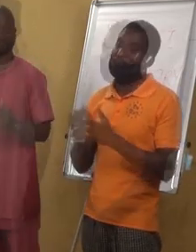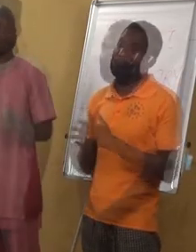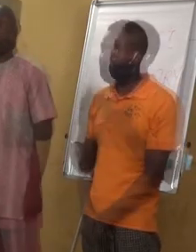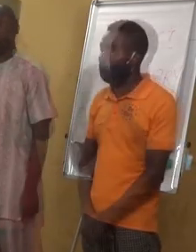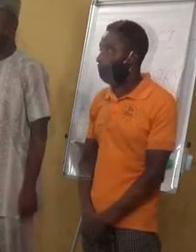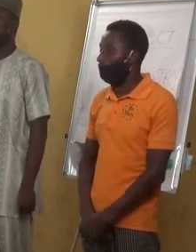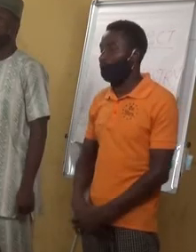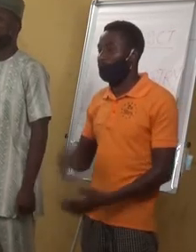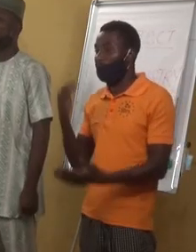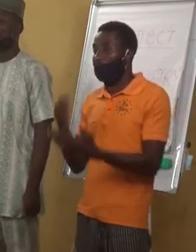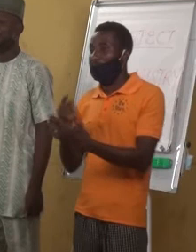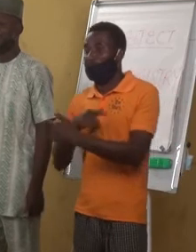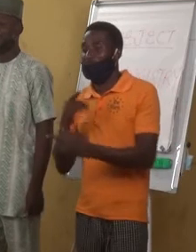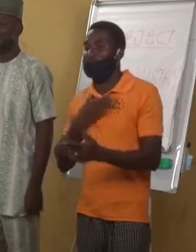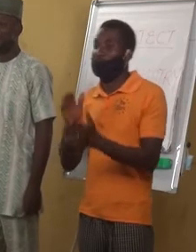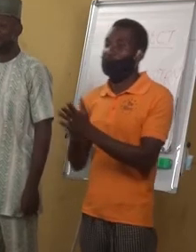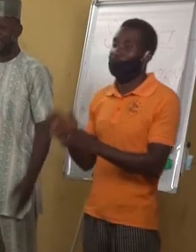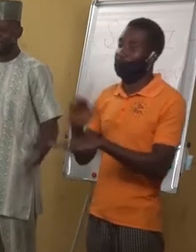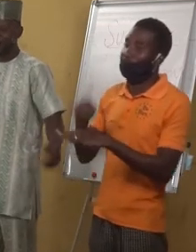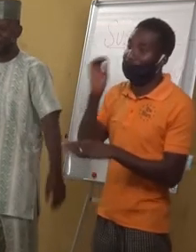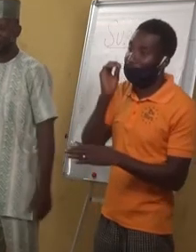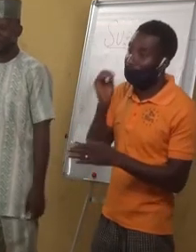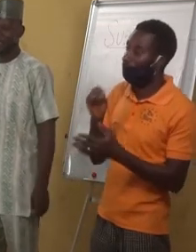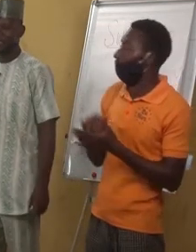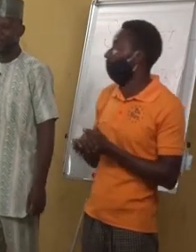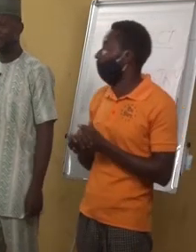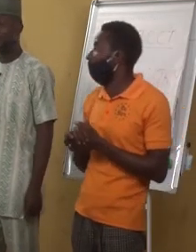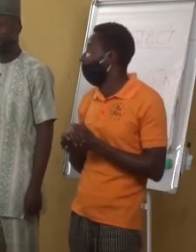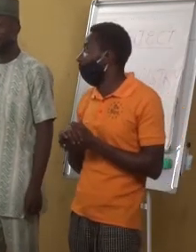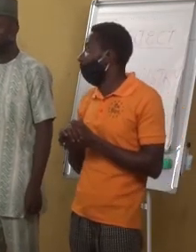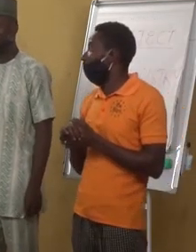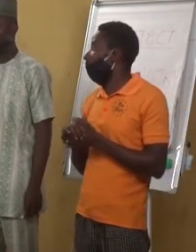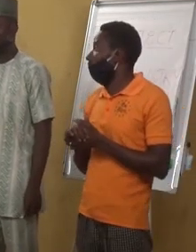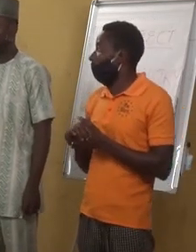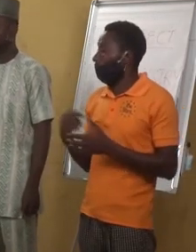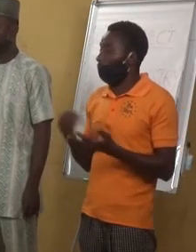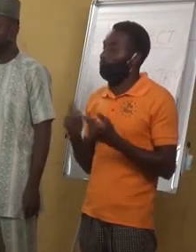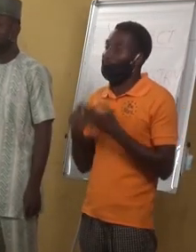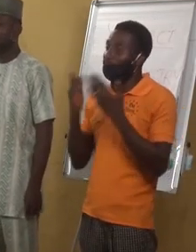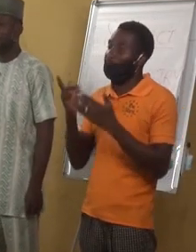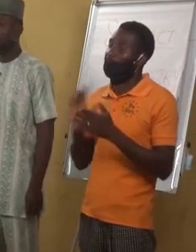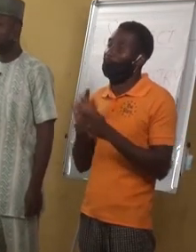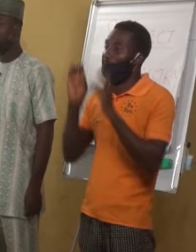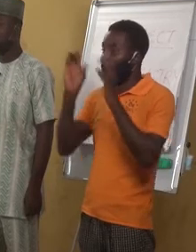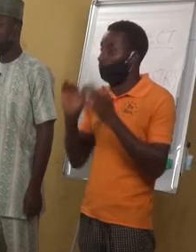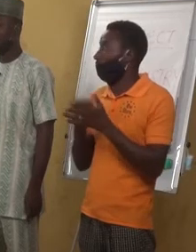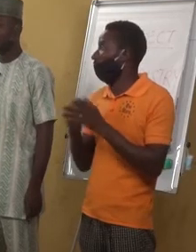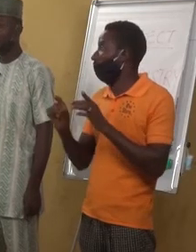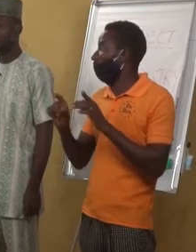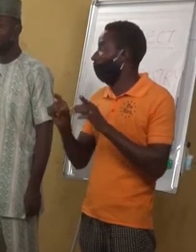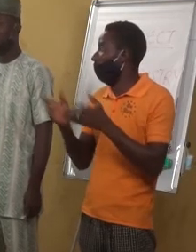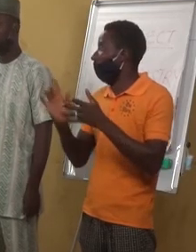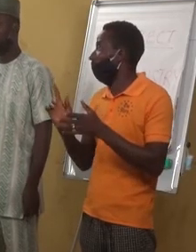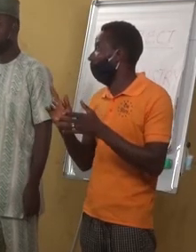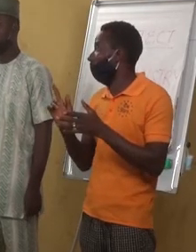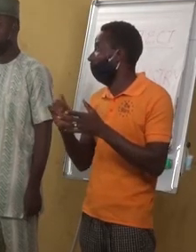day. Good day, my wonderful students. That's a wonderful presentation by Mr. Williams and Mr. Philip. I would like to give you assignment